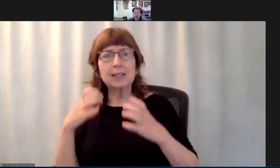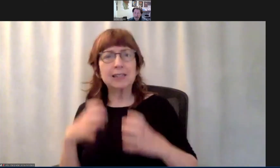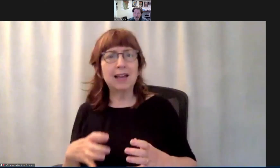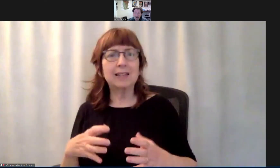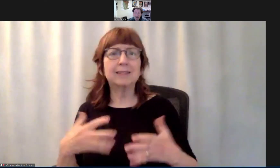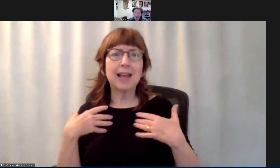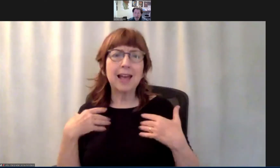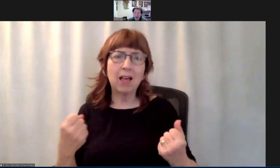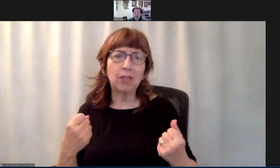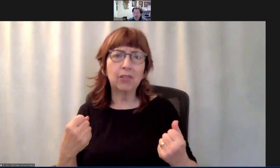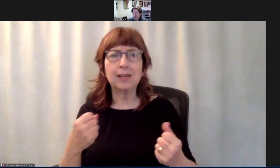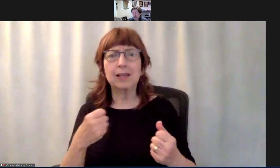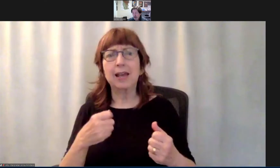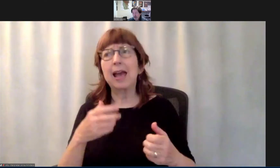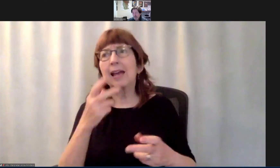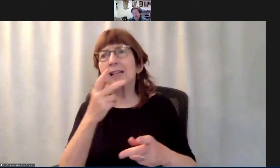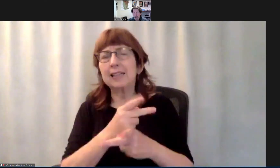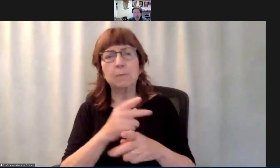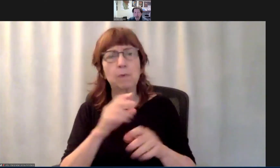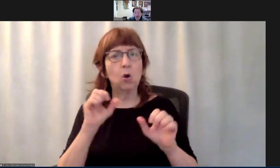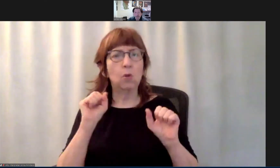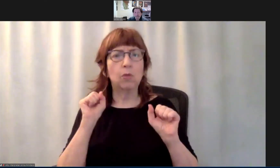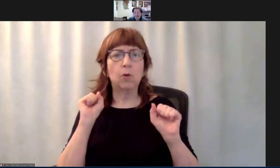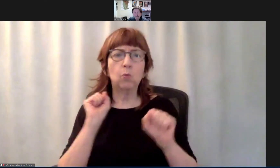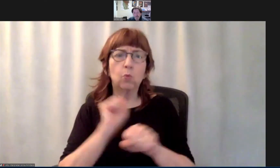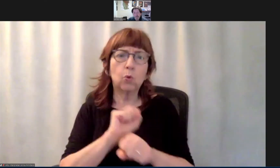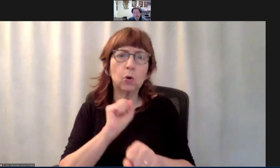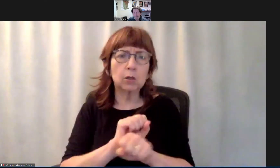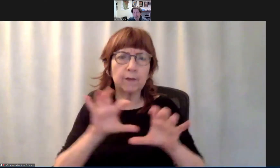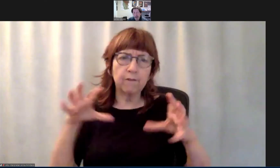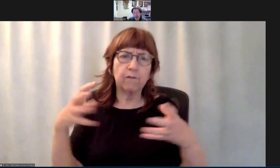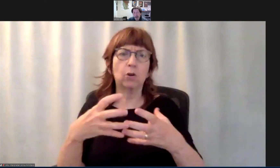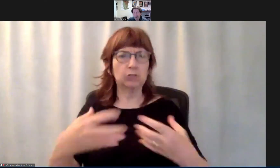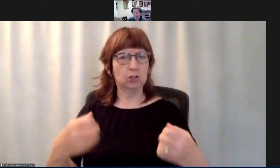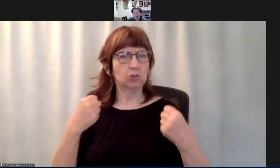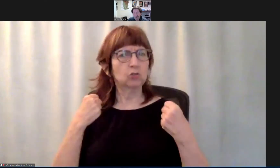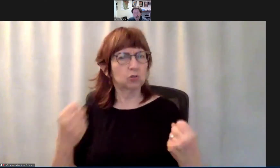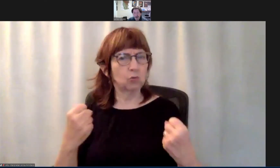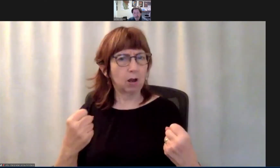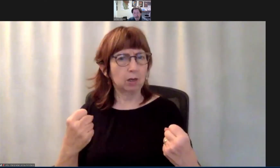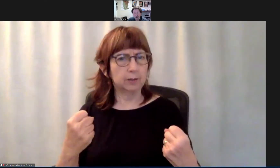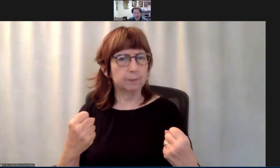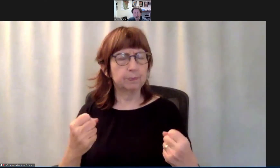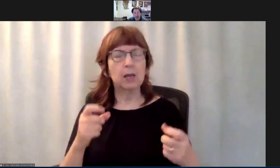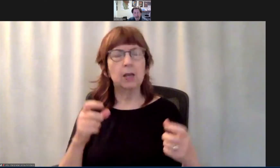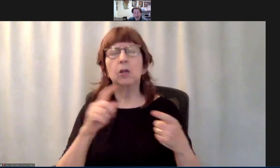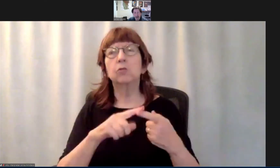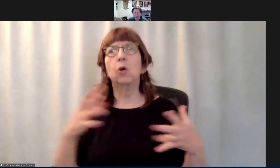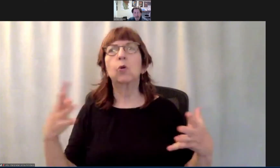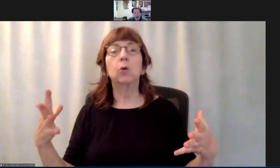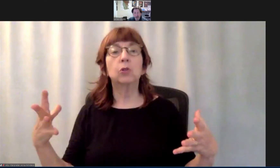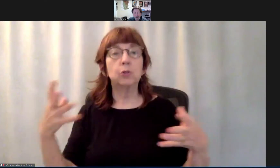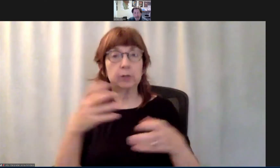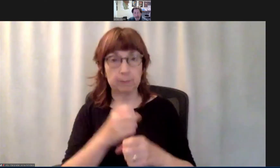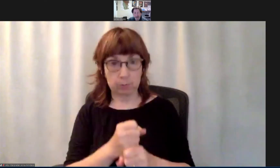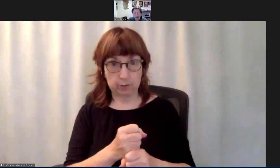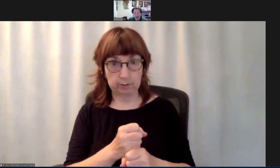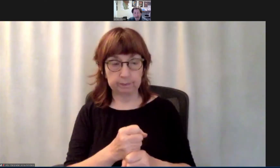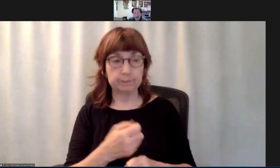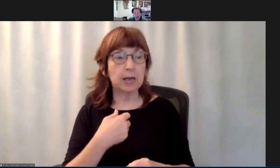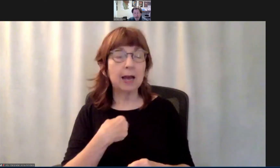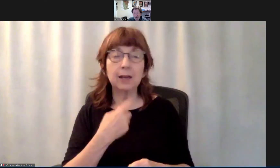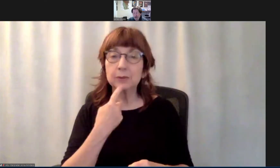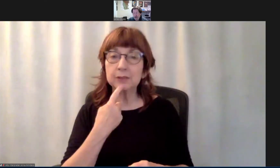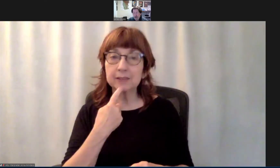healthy, and also to keep the workforce strong. So just in summary, I would say